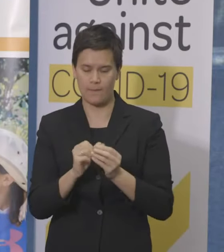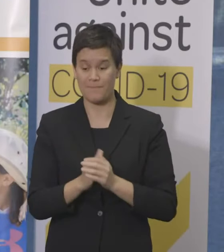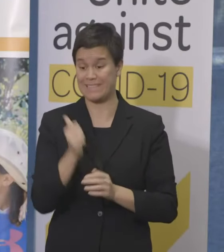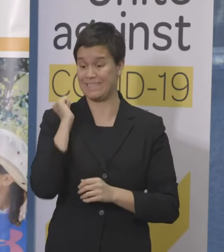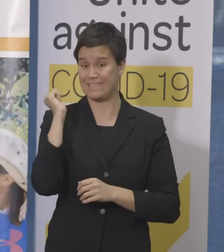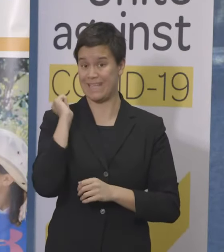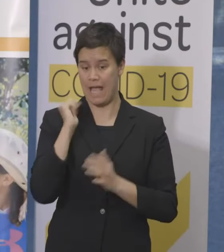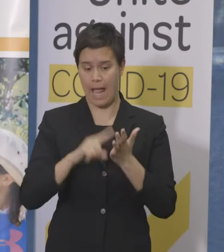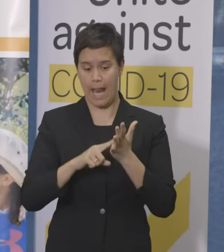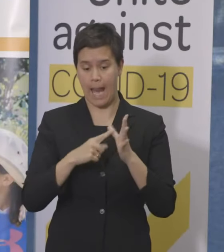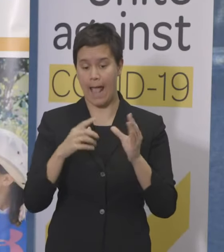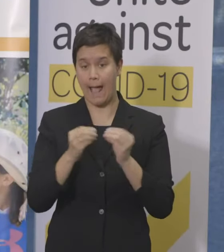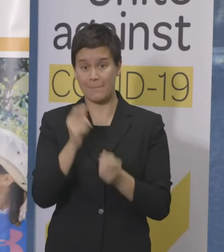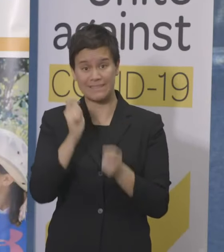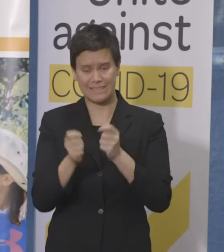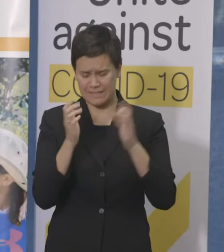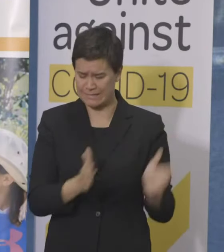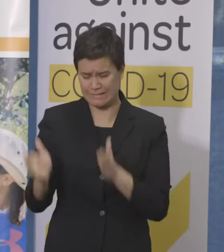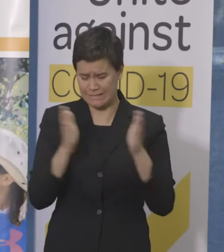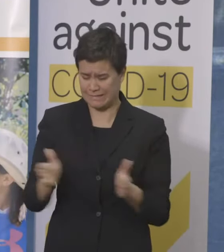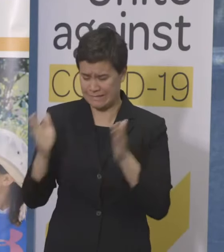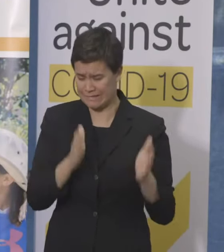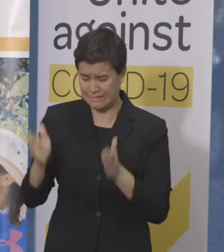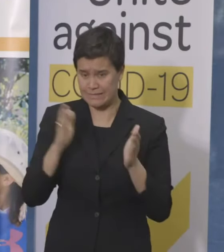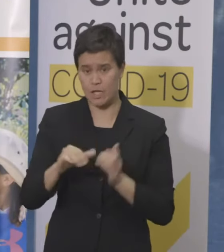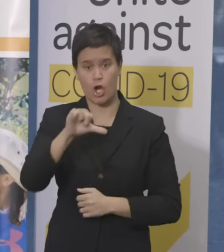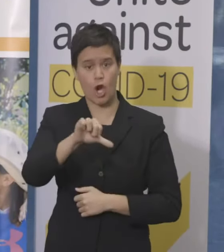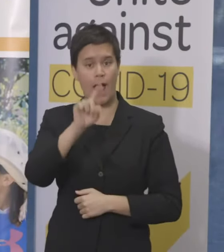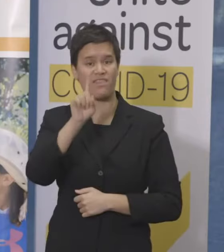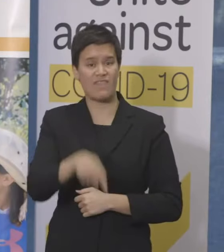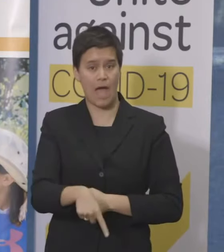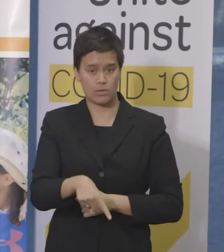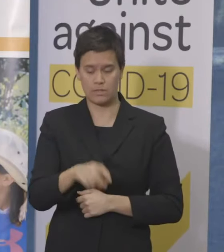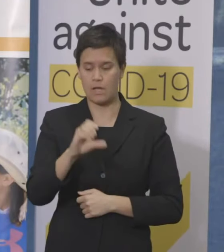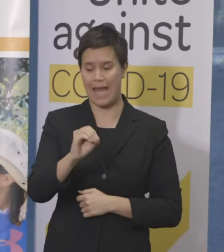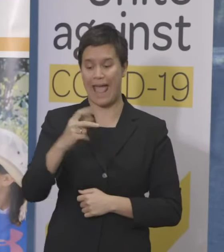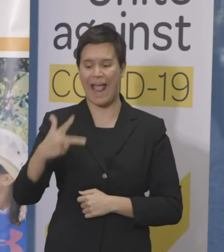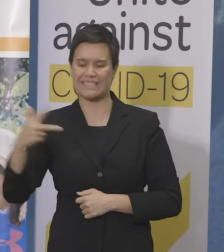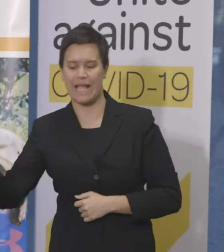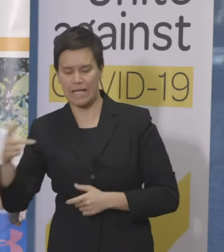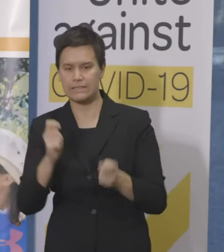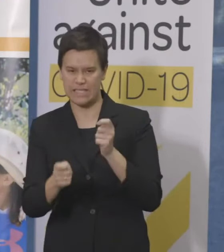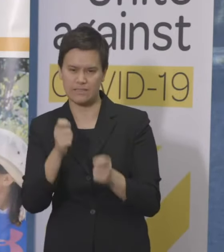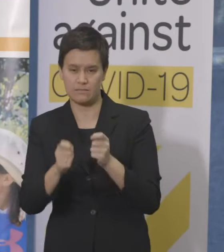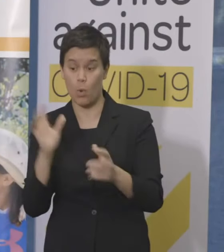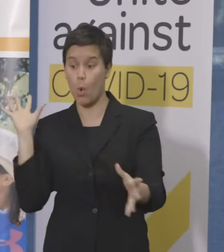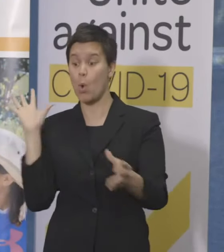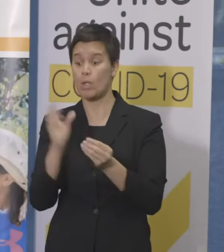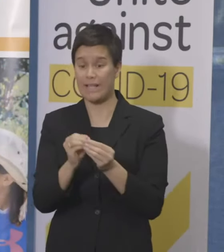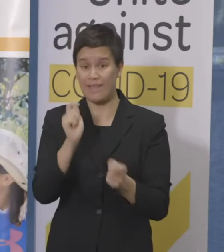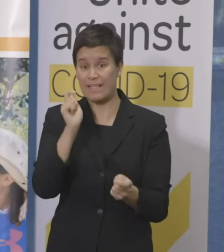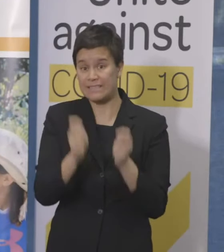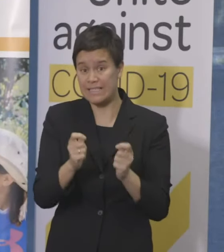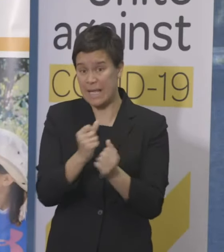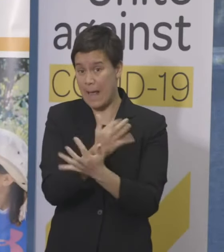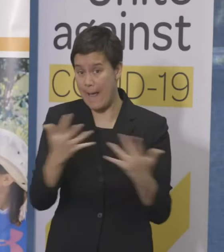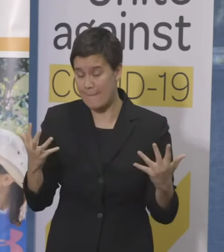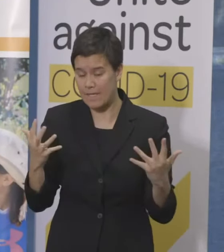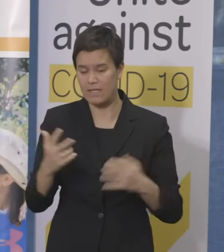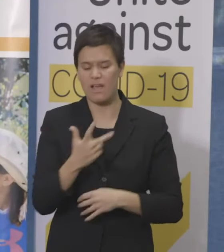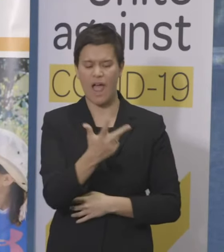processed 9,088 tests exactly, and that brings the total number of tests completed to